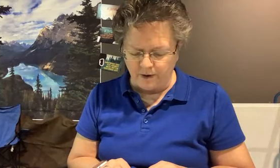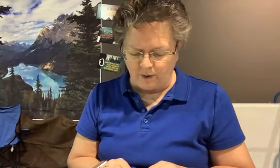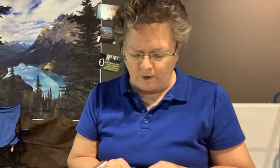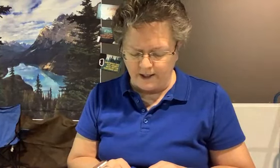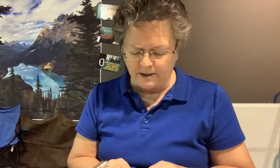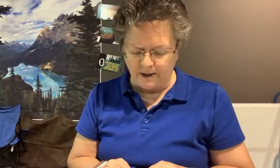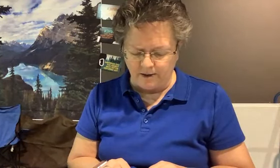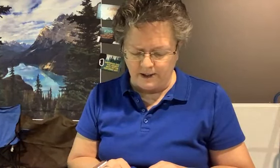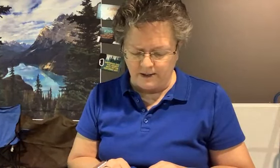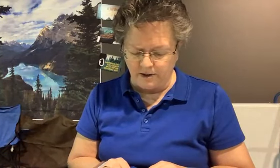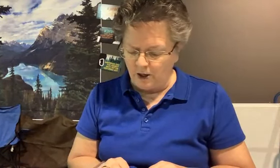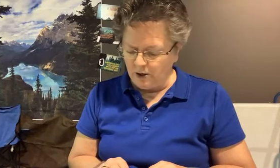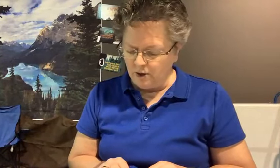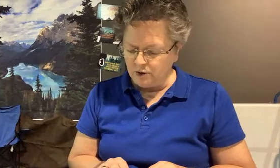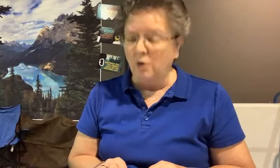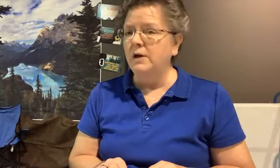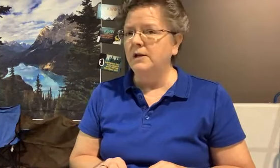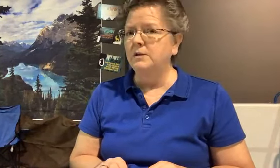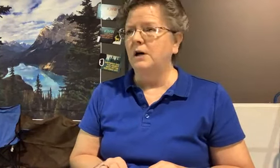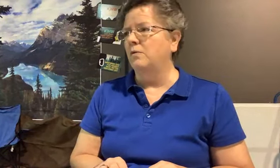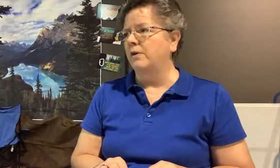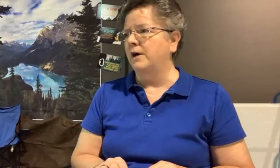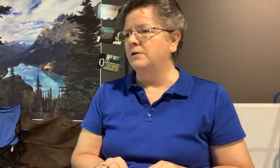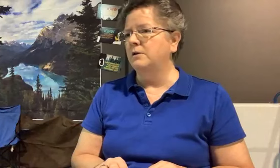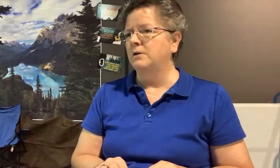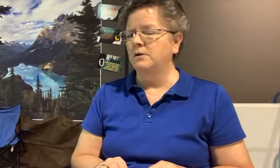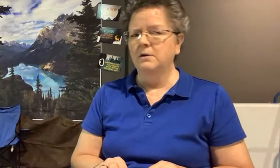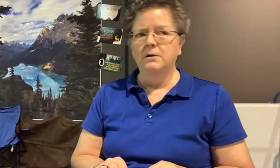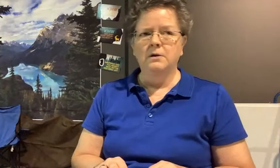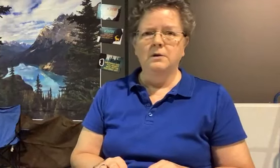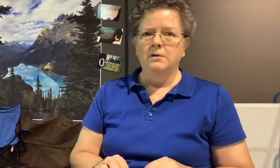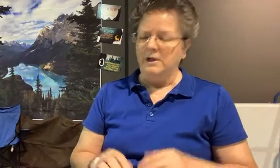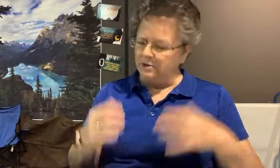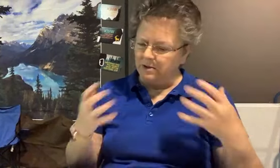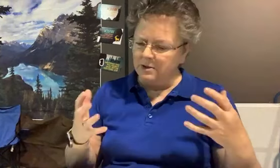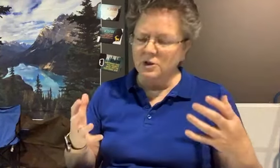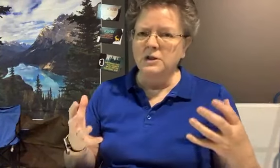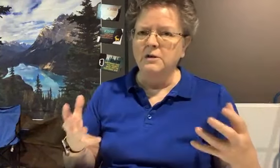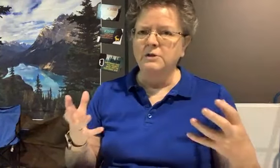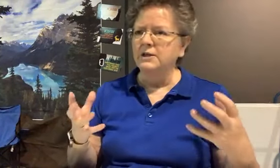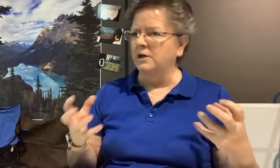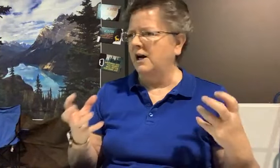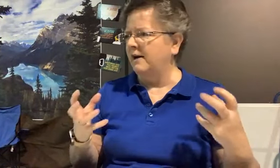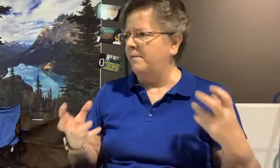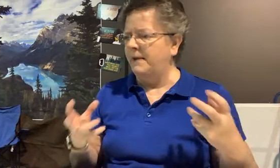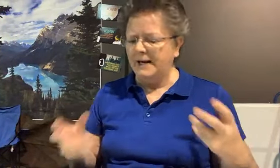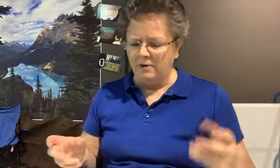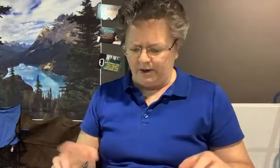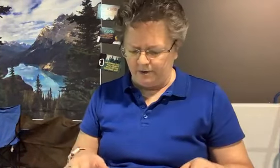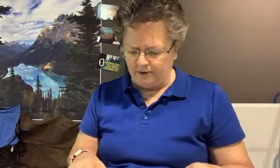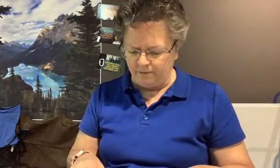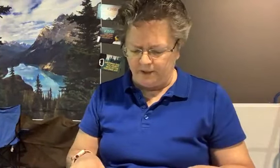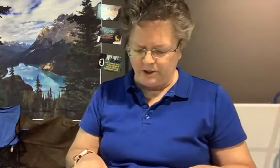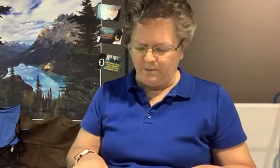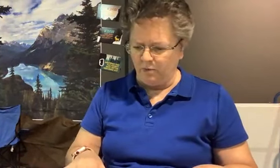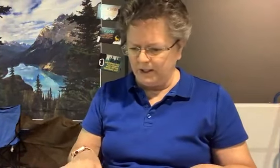our ways and our deeds, so he has dealt with us. Okay, so this is just an introduction, kind of like a background information, but we